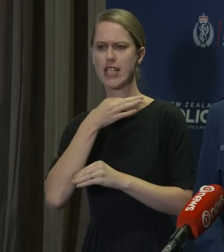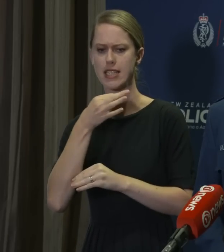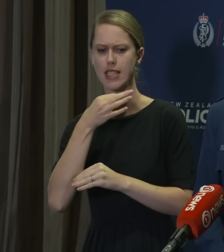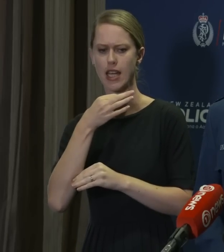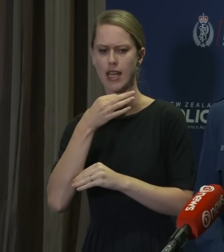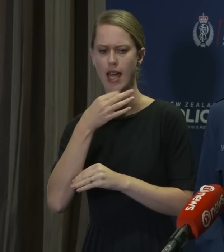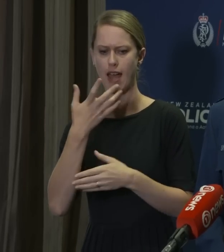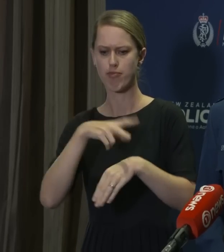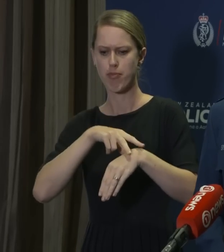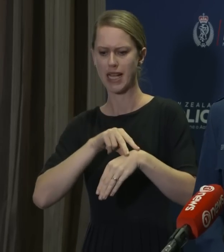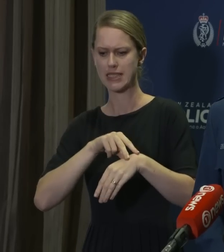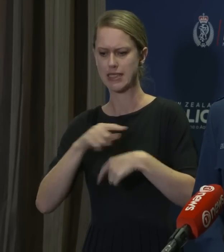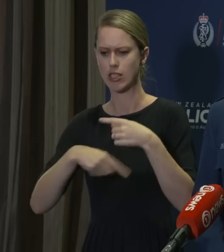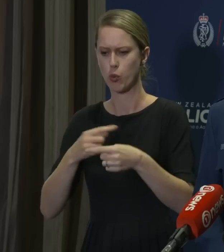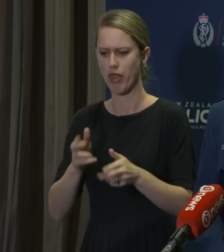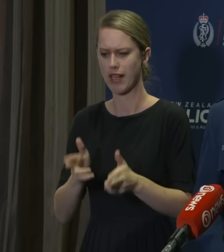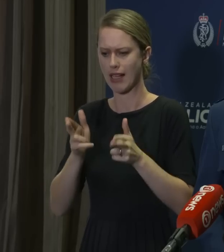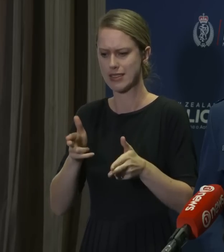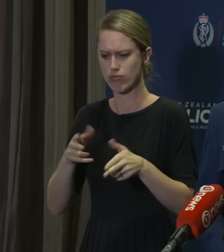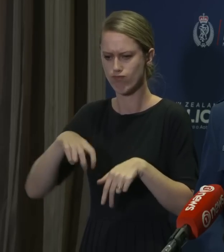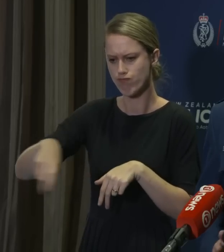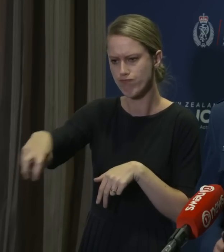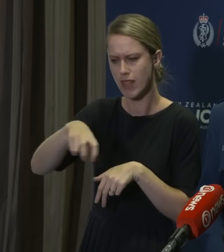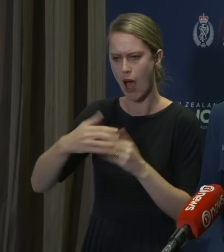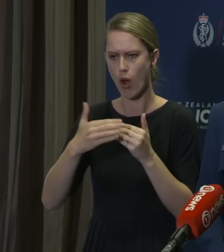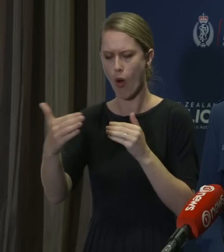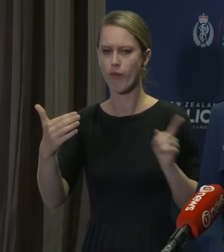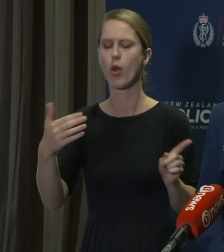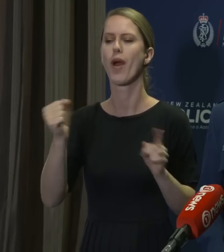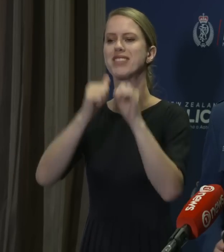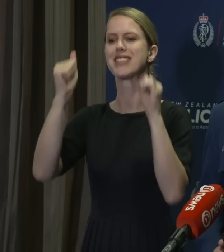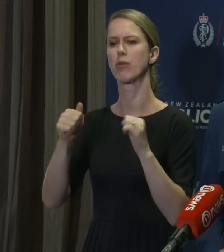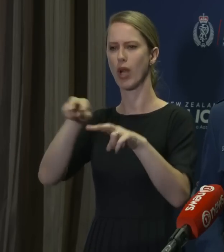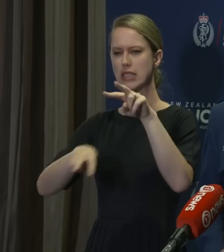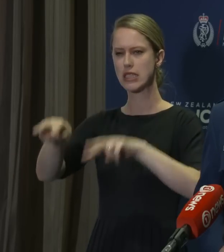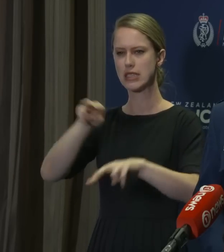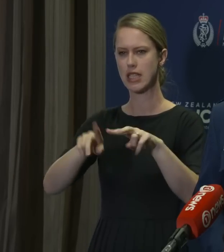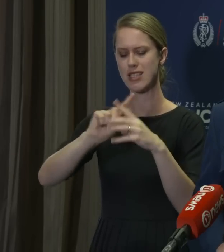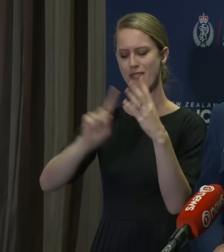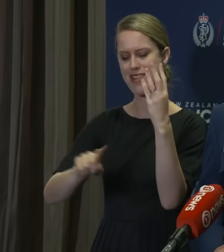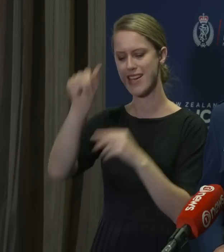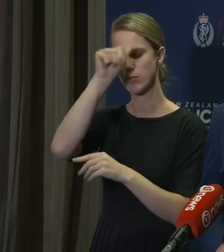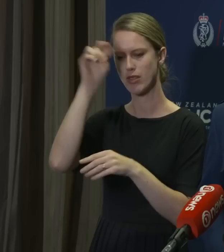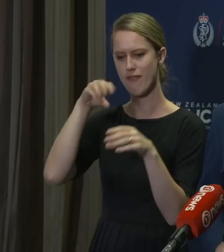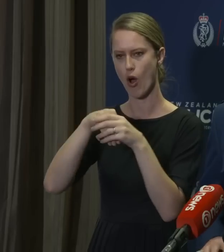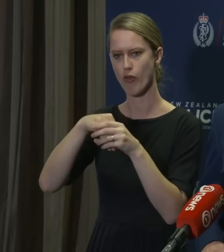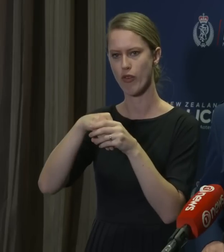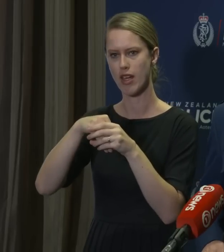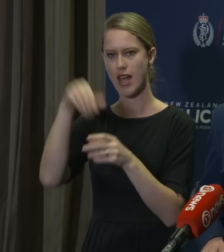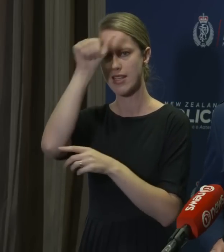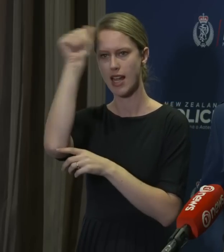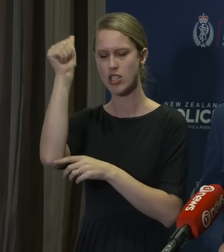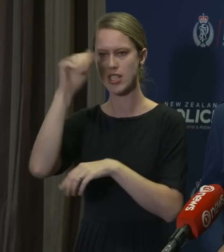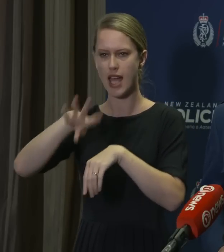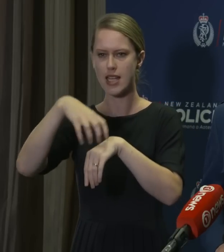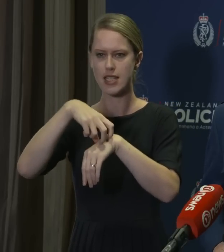police to remain armed? So we have a system that looks at that. We have a number of experts, the intelligence agencies,